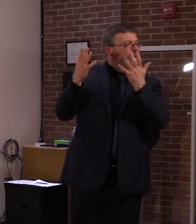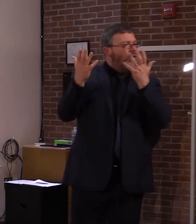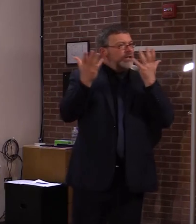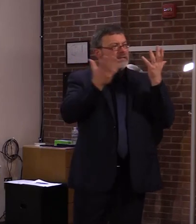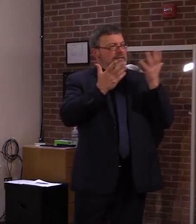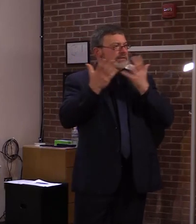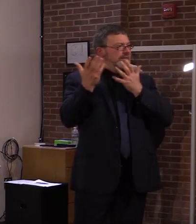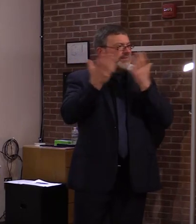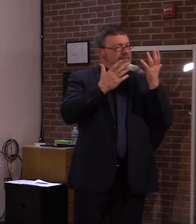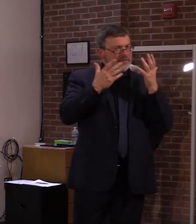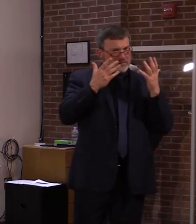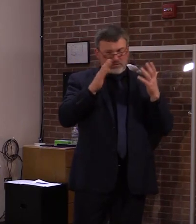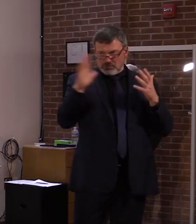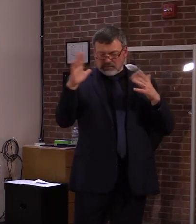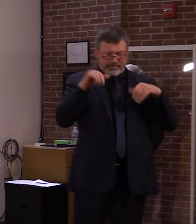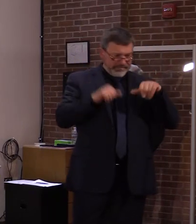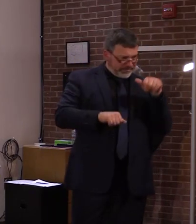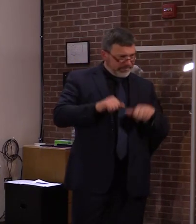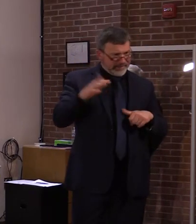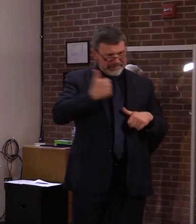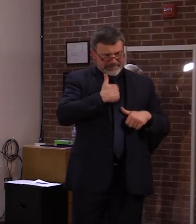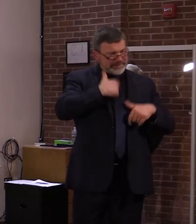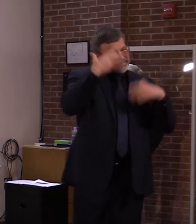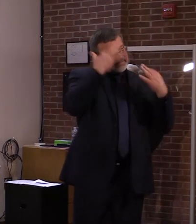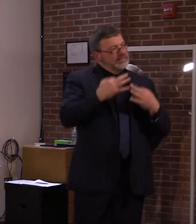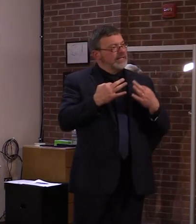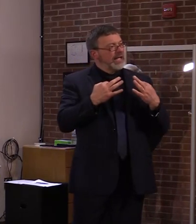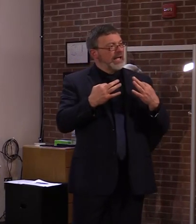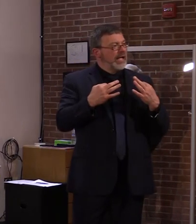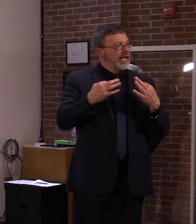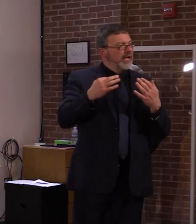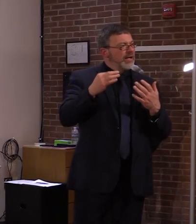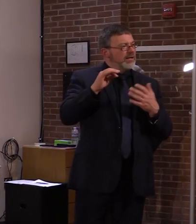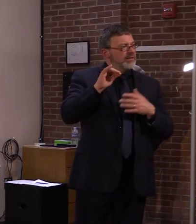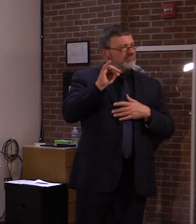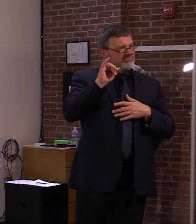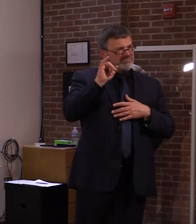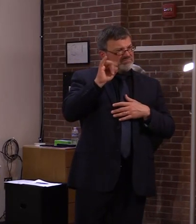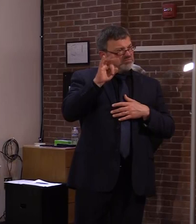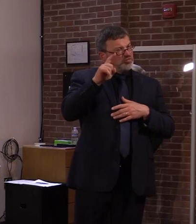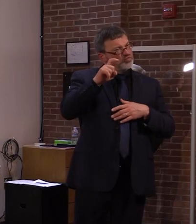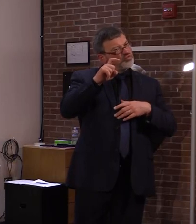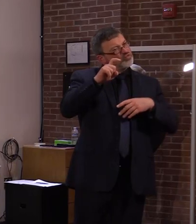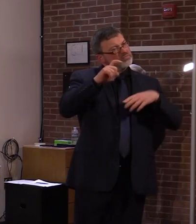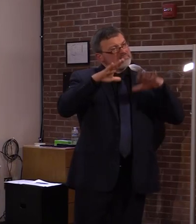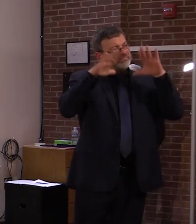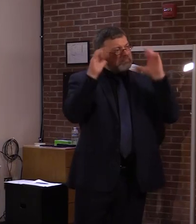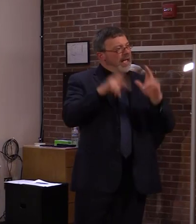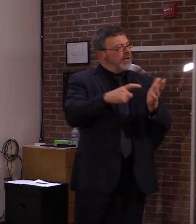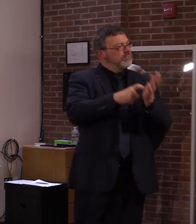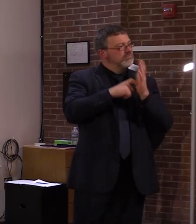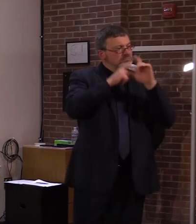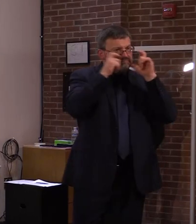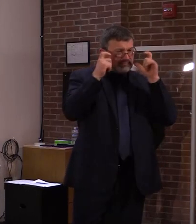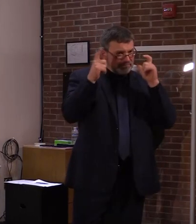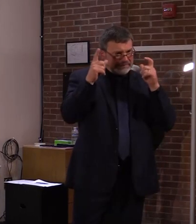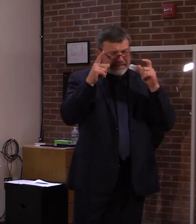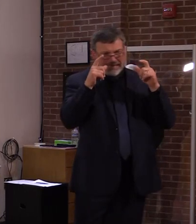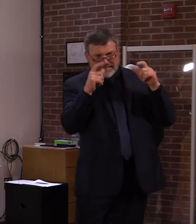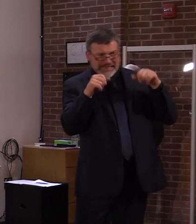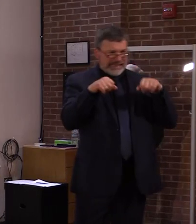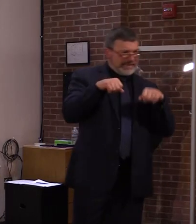health workers who believe in a mask mandate? Does it ever change your opinion? Do you wrestle with